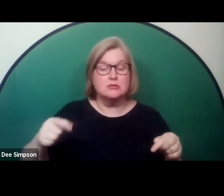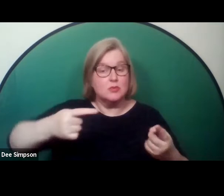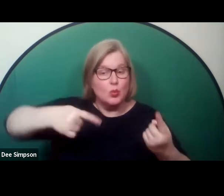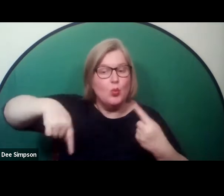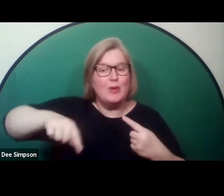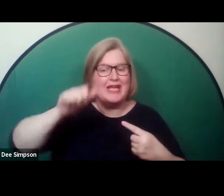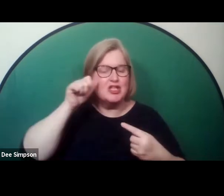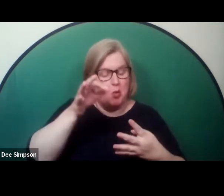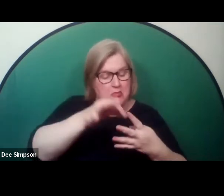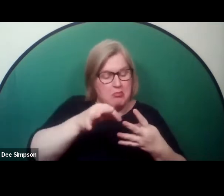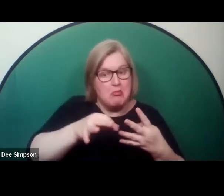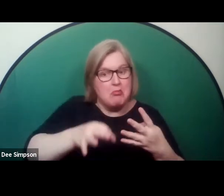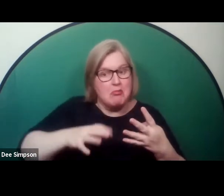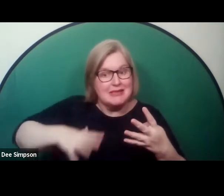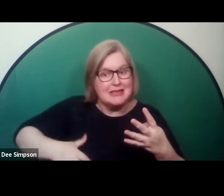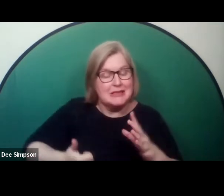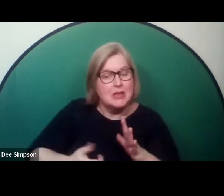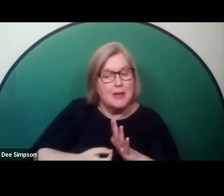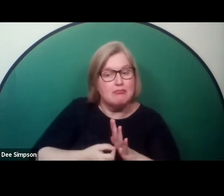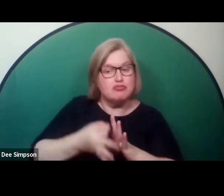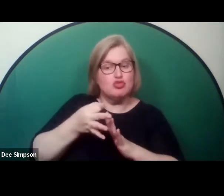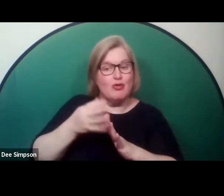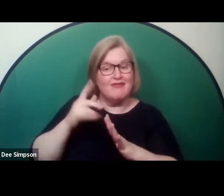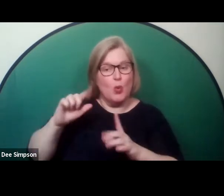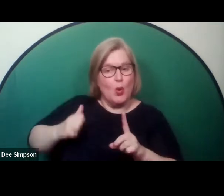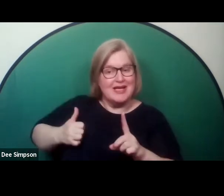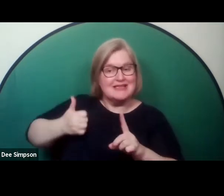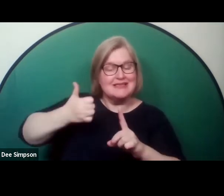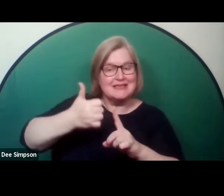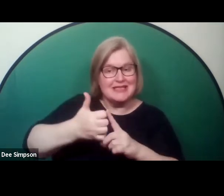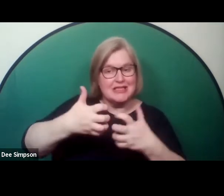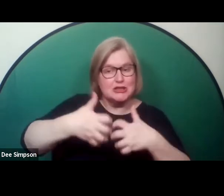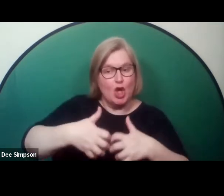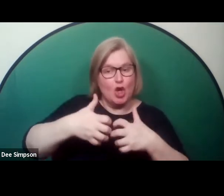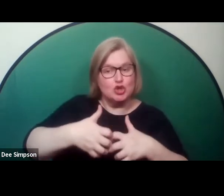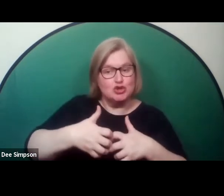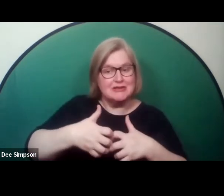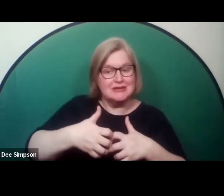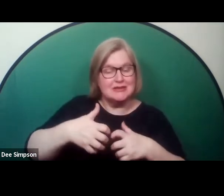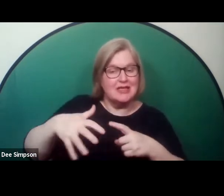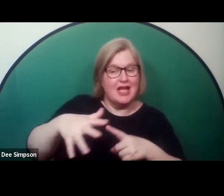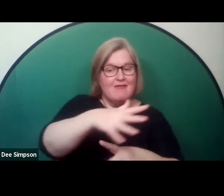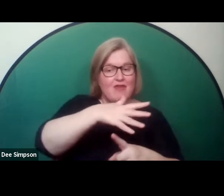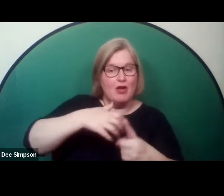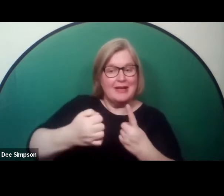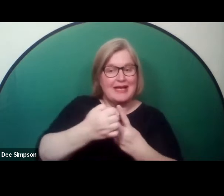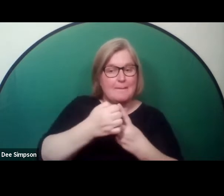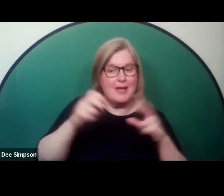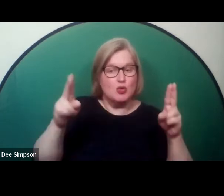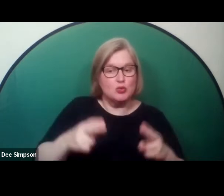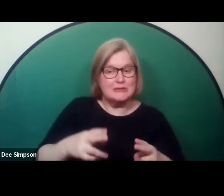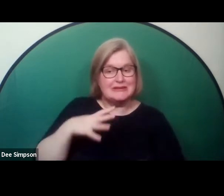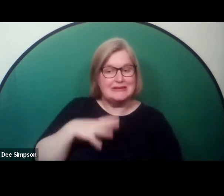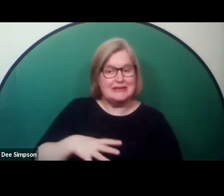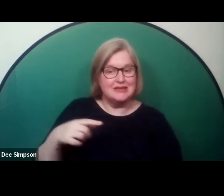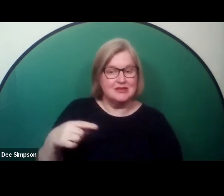improvement for assistive technology provision and reducing environmental impact. So for assistive tech